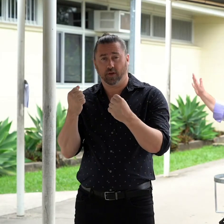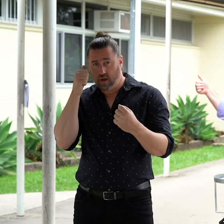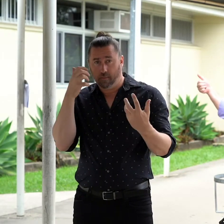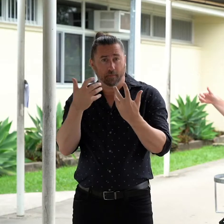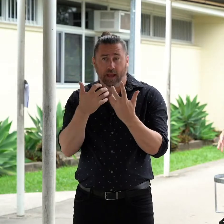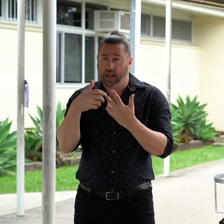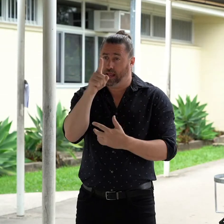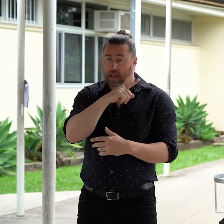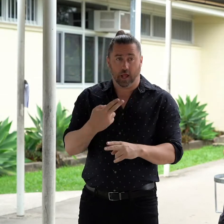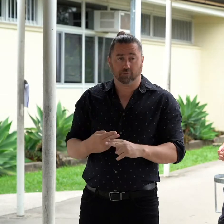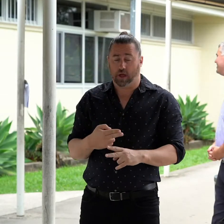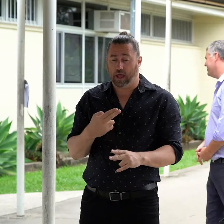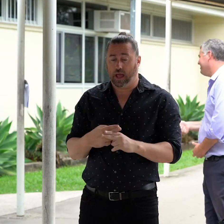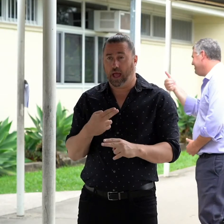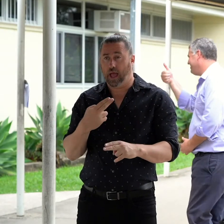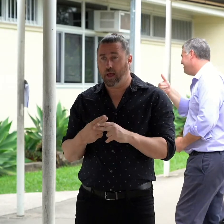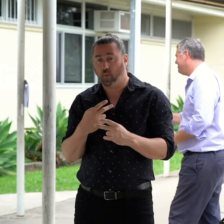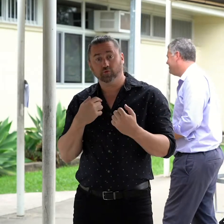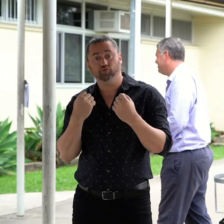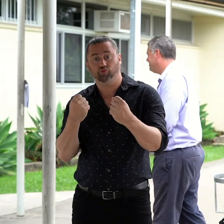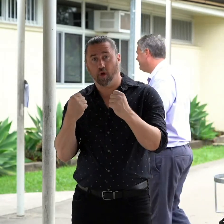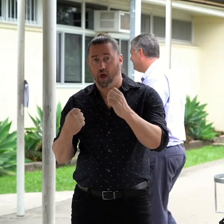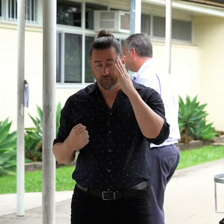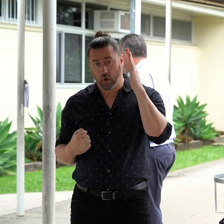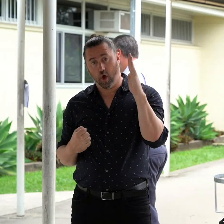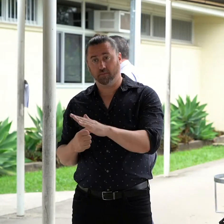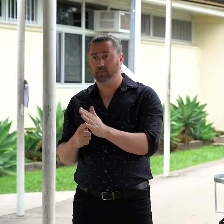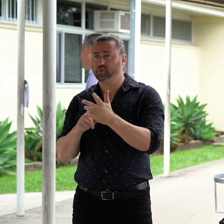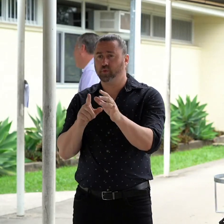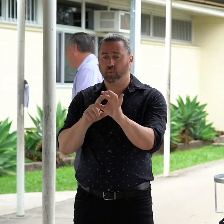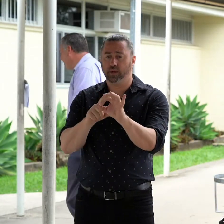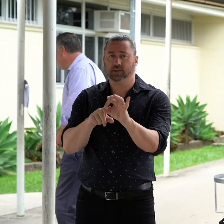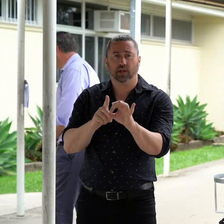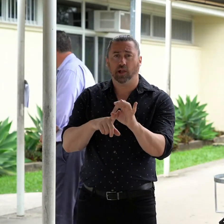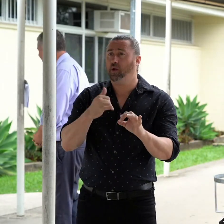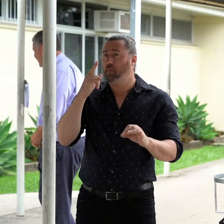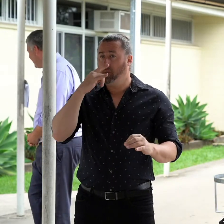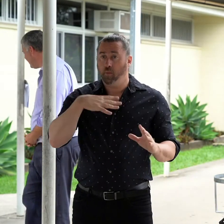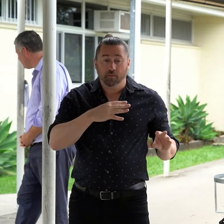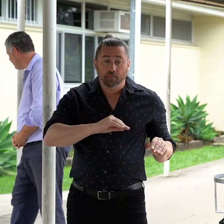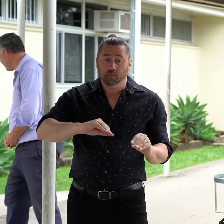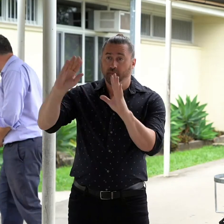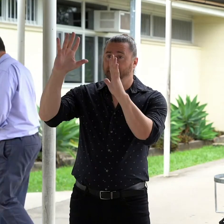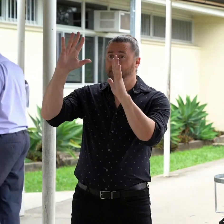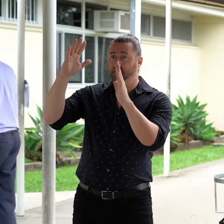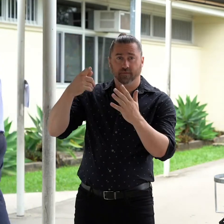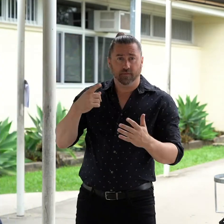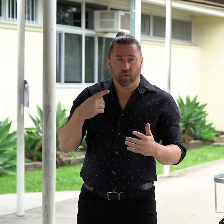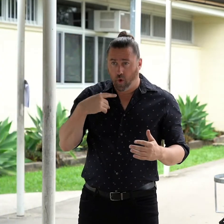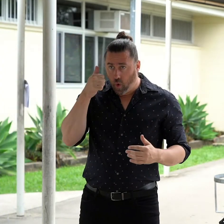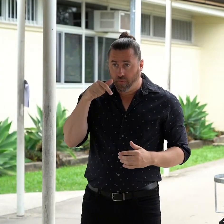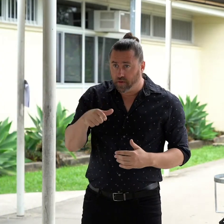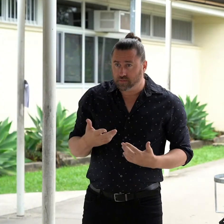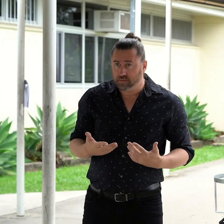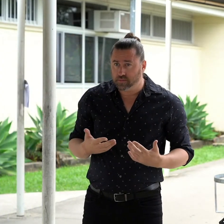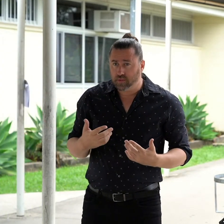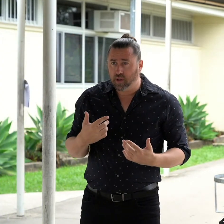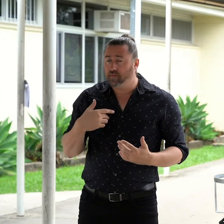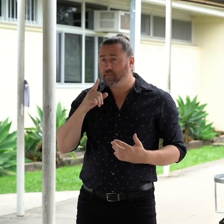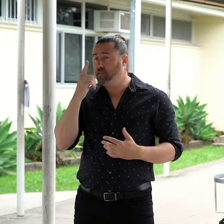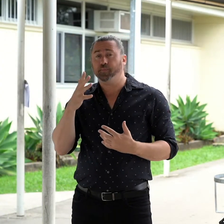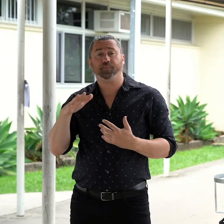to come by road into Queensland and people wanting to relocate here. We understand that doesn't